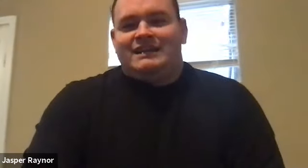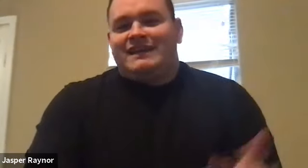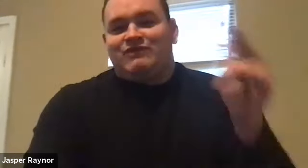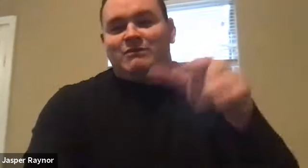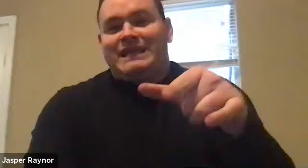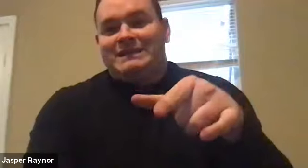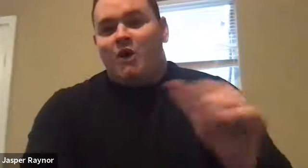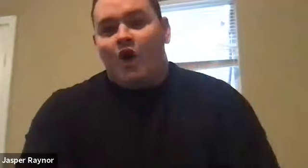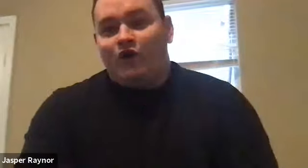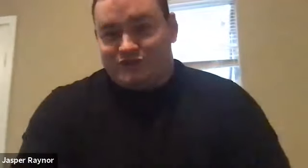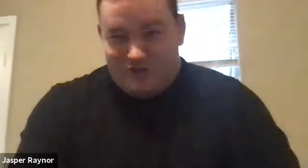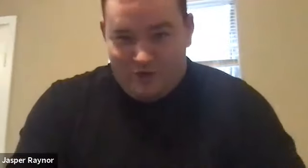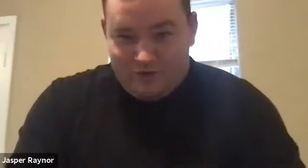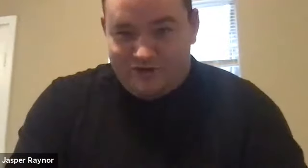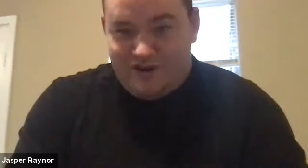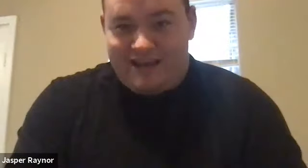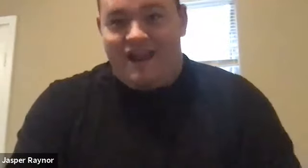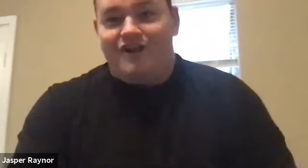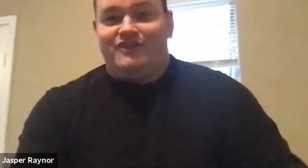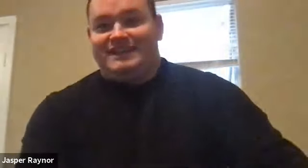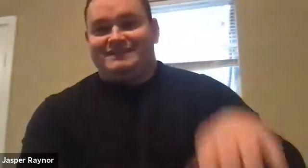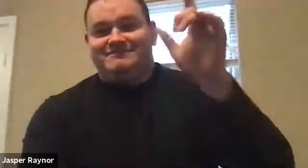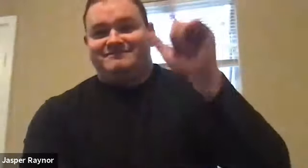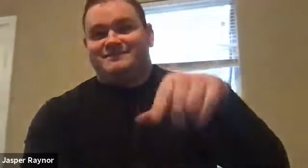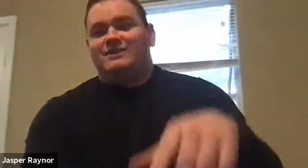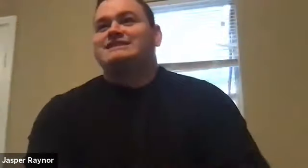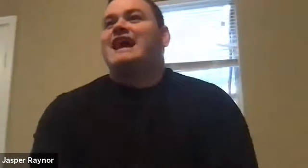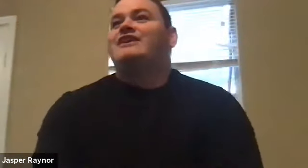That's from 20. Kingdom Hearts, though. Code. No, that's Kyrie.